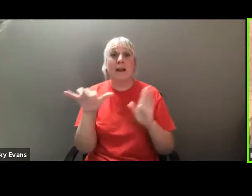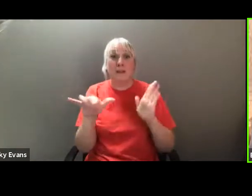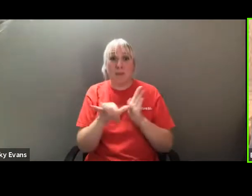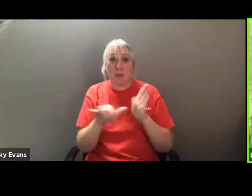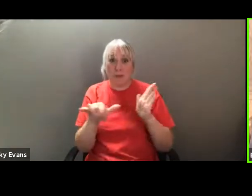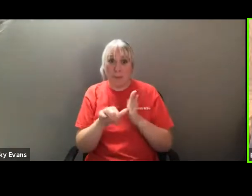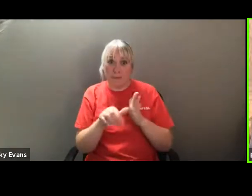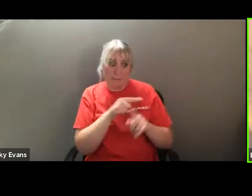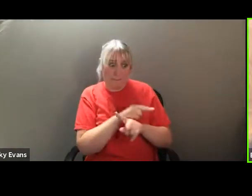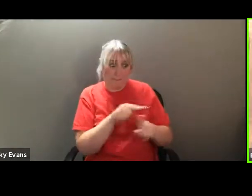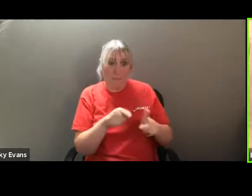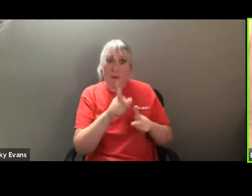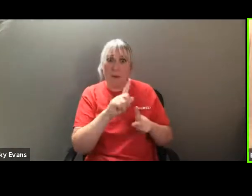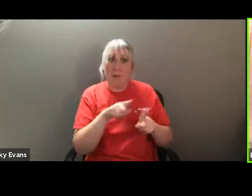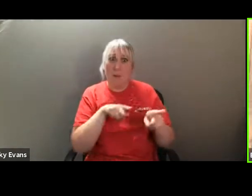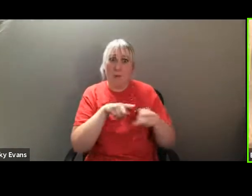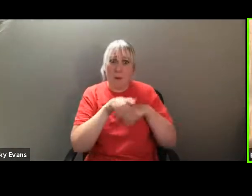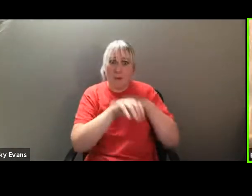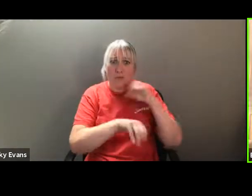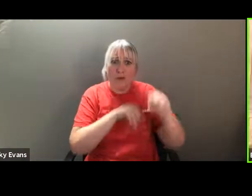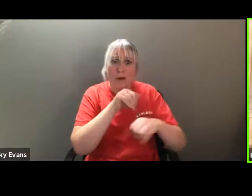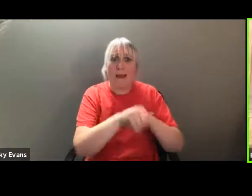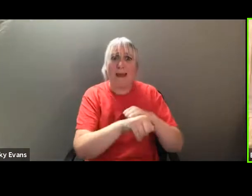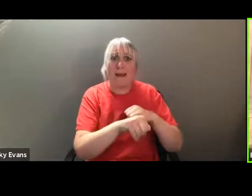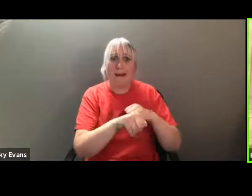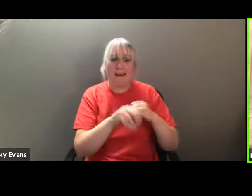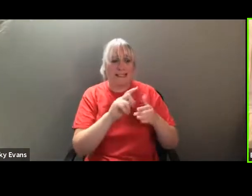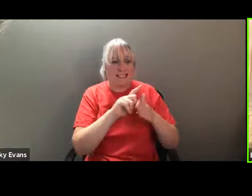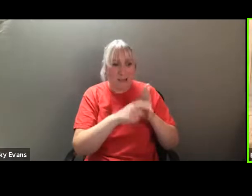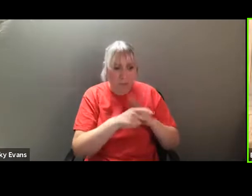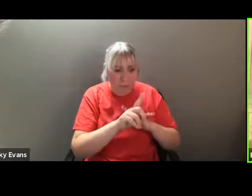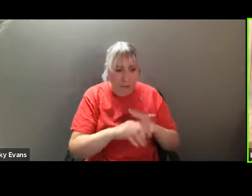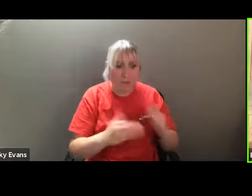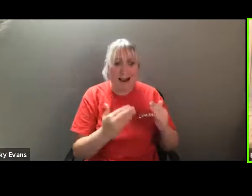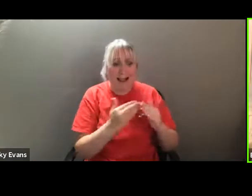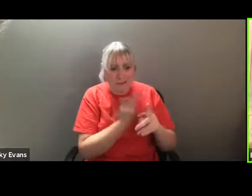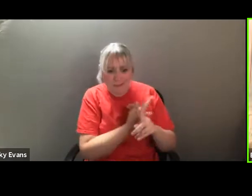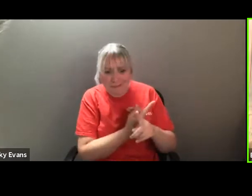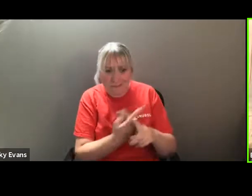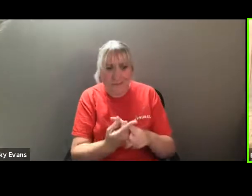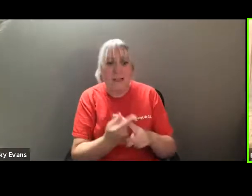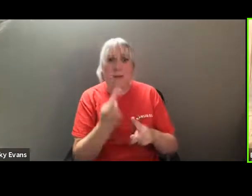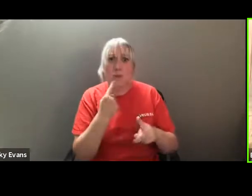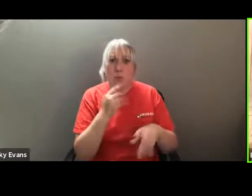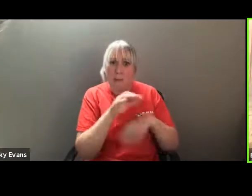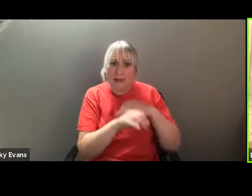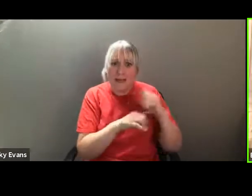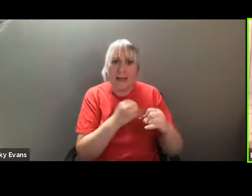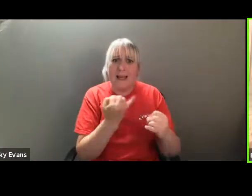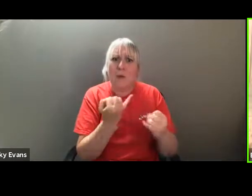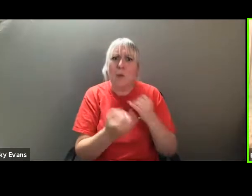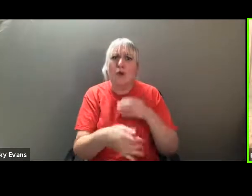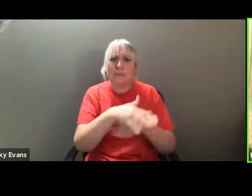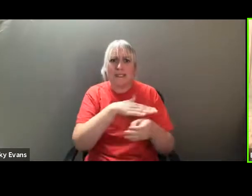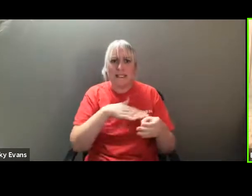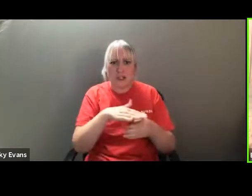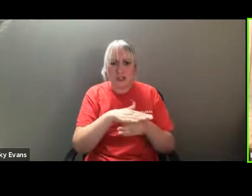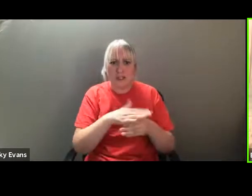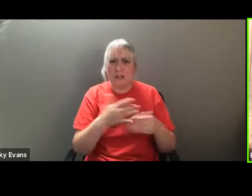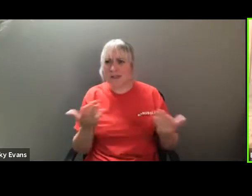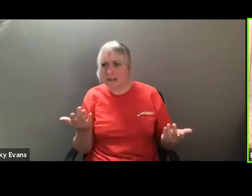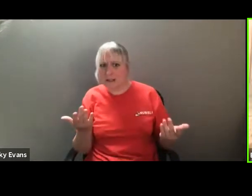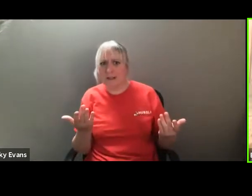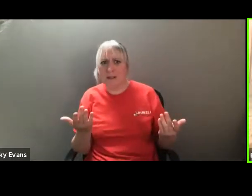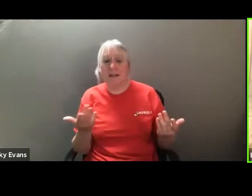basic income. Why wouldn't we prioritise efforts to ensure disabled people are at least offered the social protection they were afforded